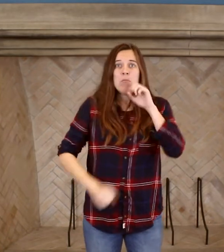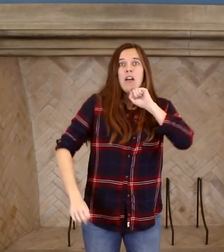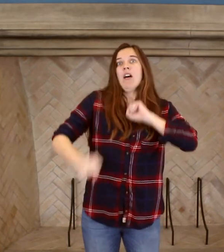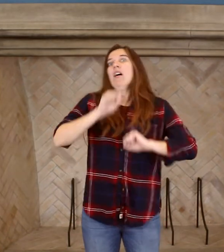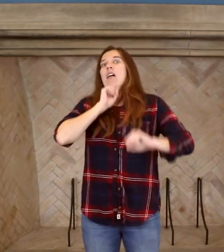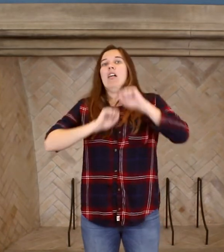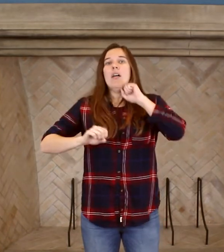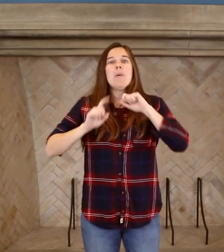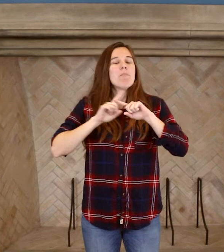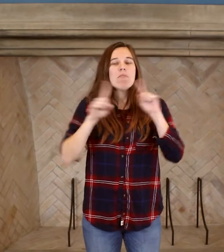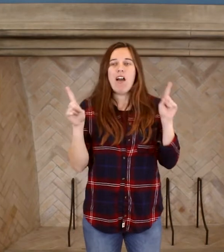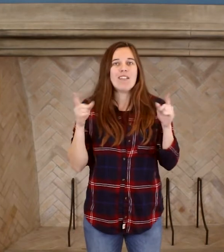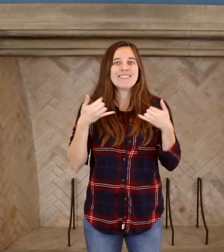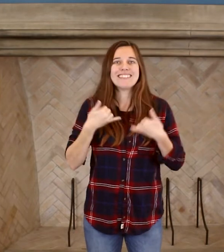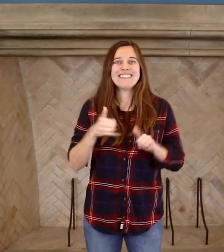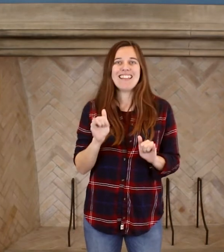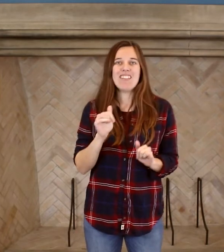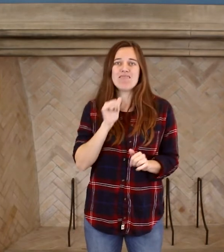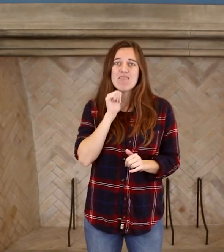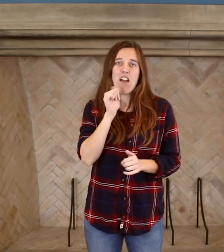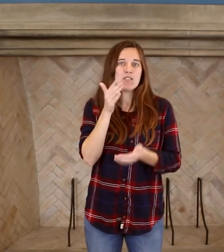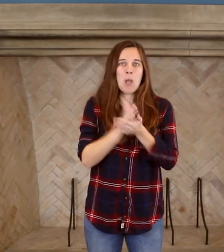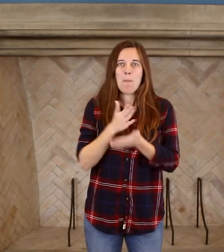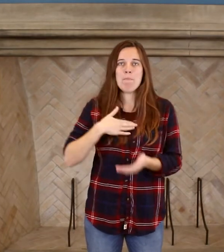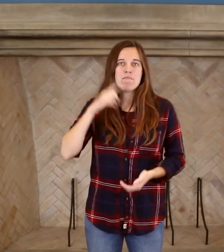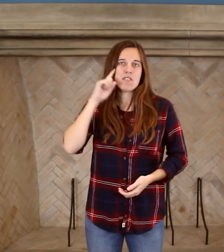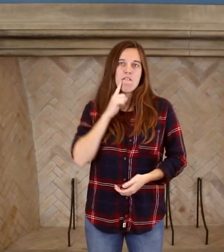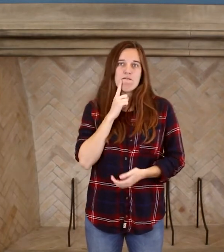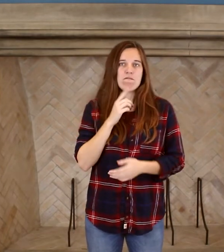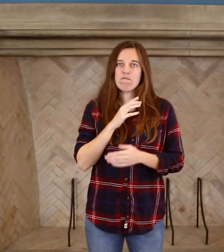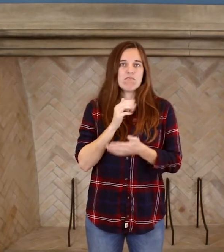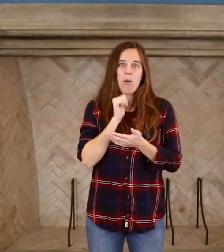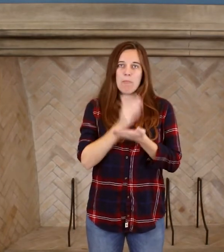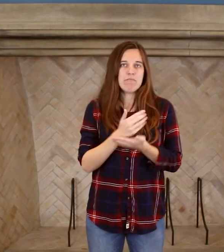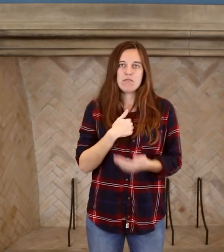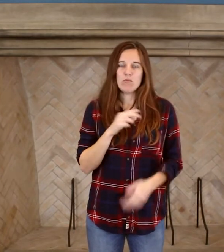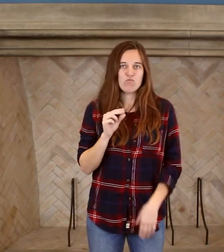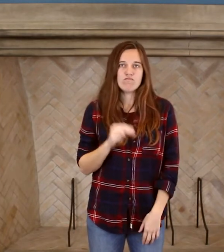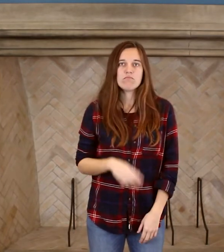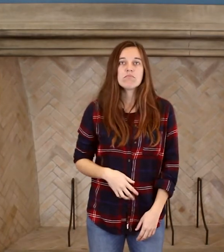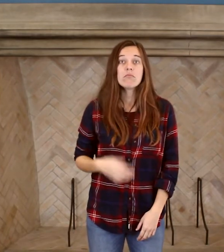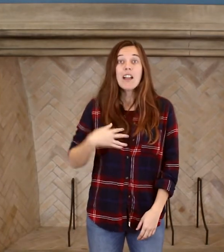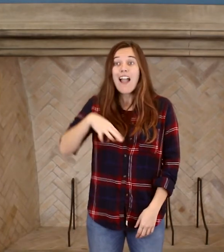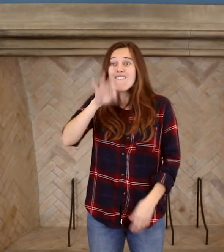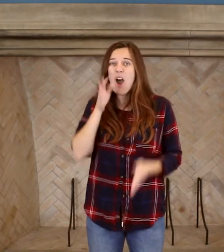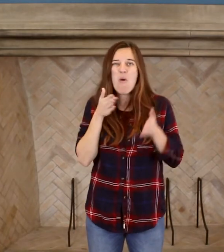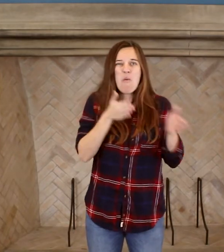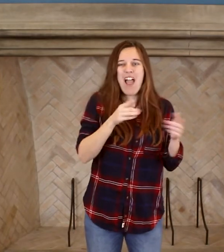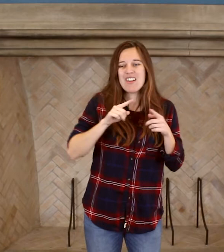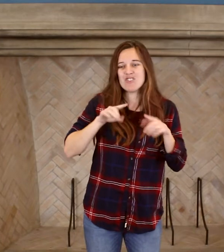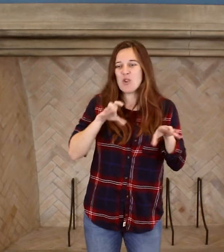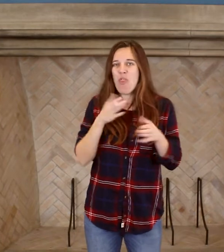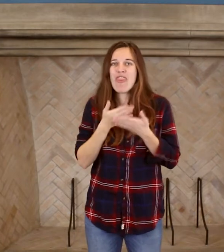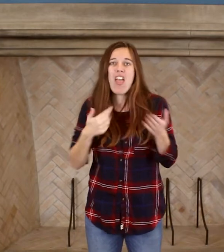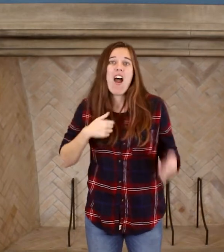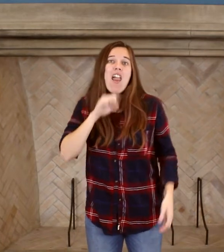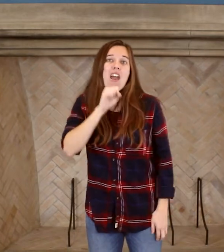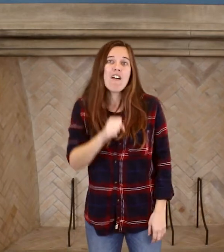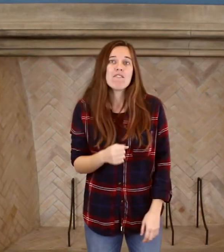even though I had encountered obstacles, I didn't allow my deafness to interfere. I found ways to do the things that I